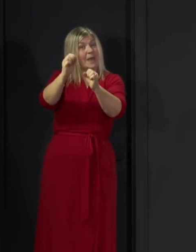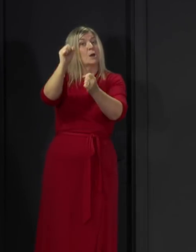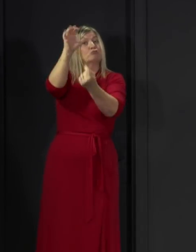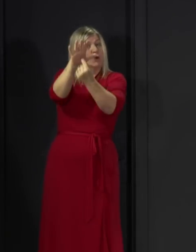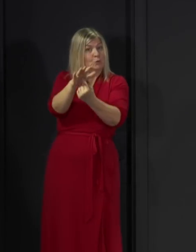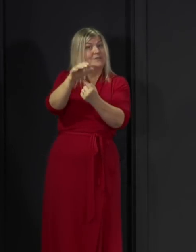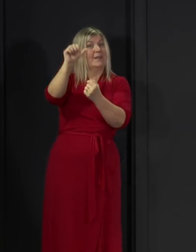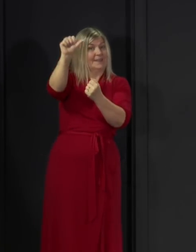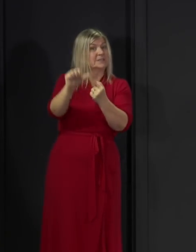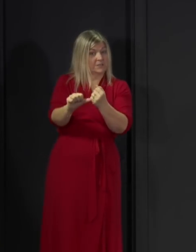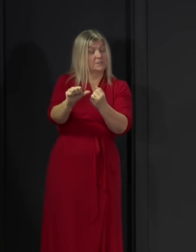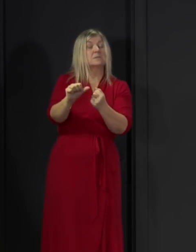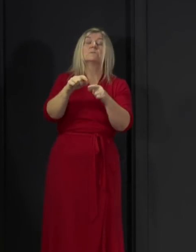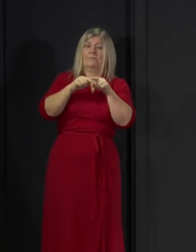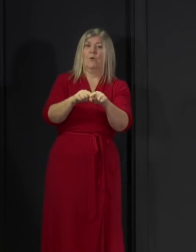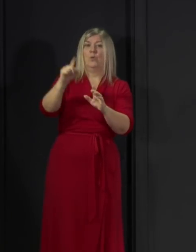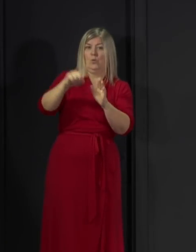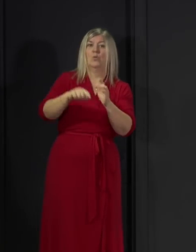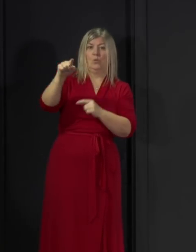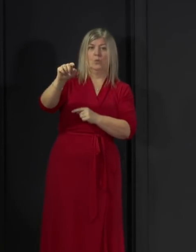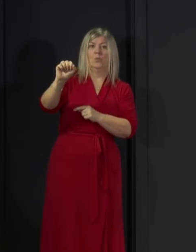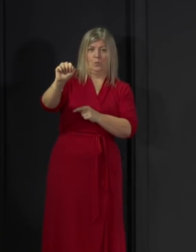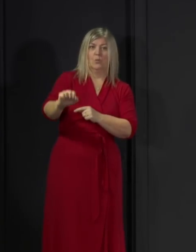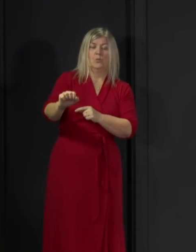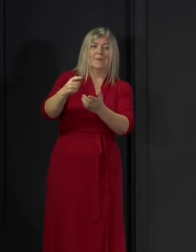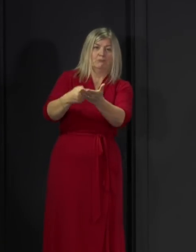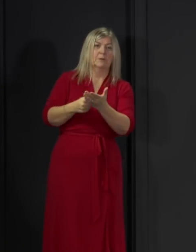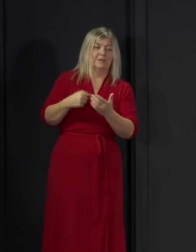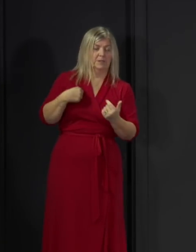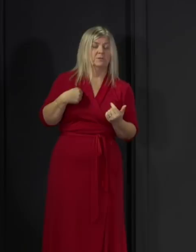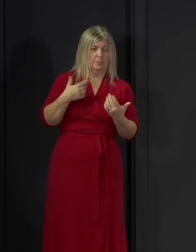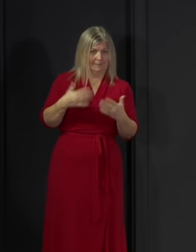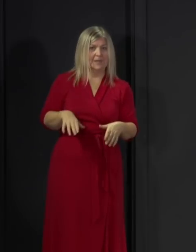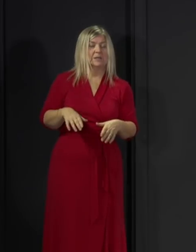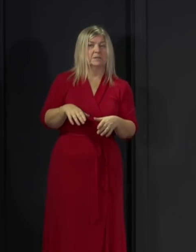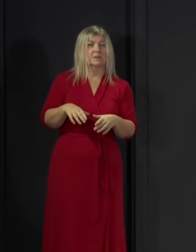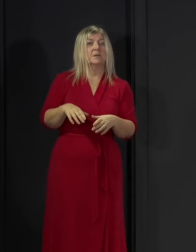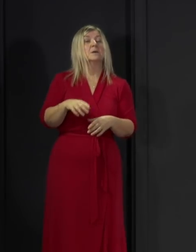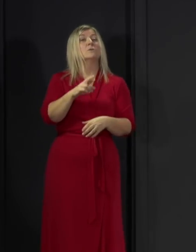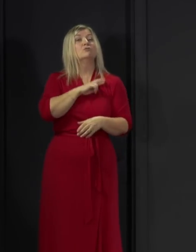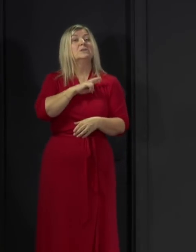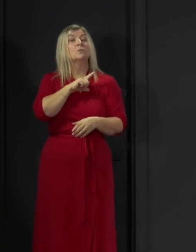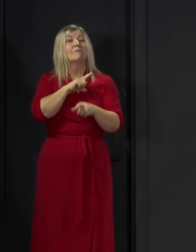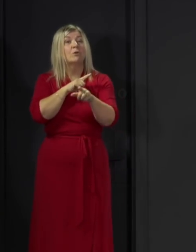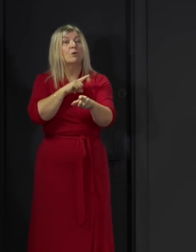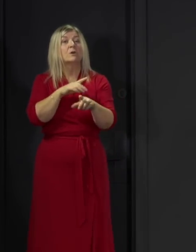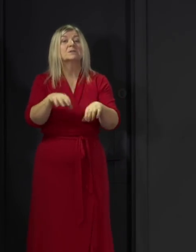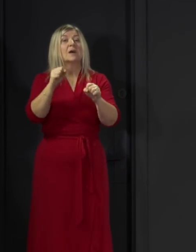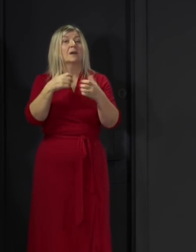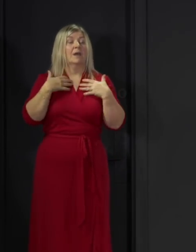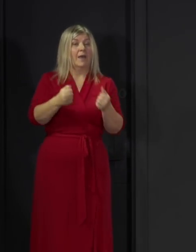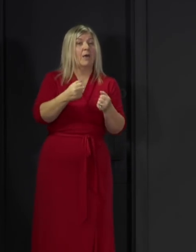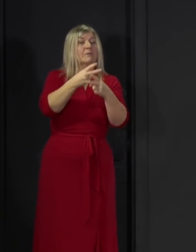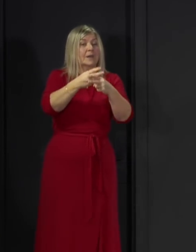as we can within the requirements of this vaccine. So the reason why we started with health and care